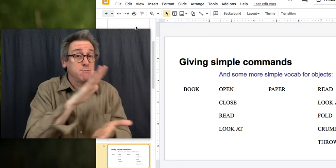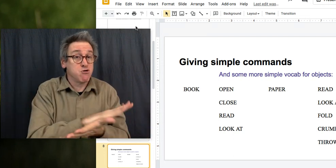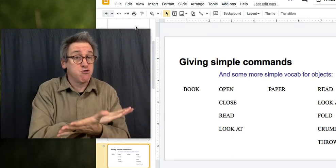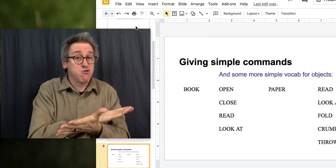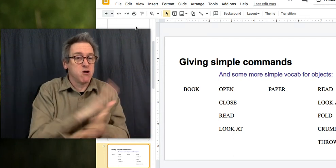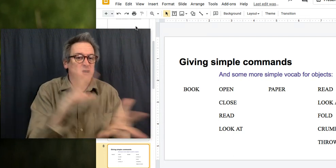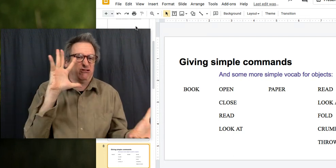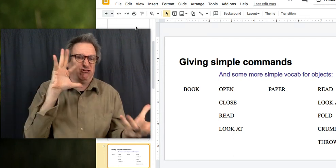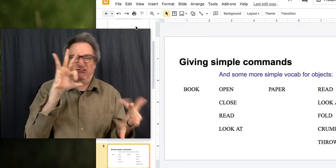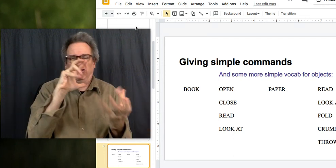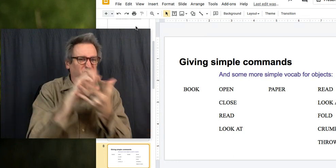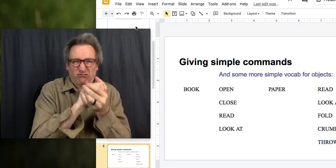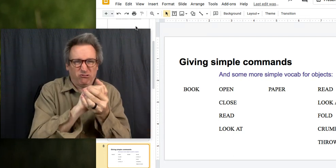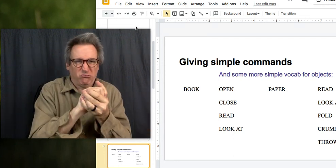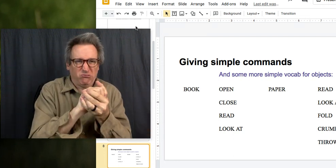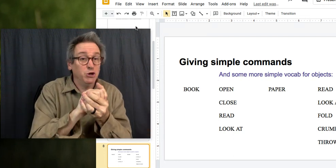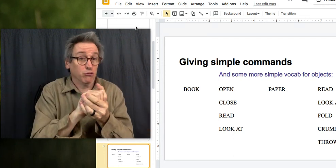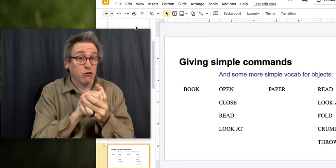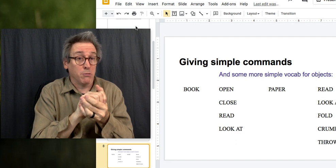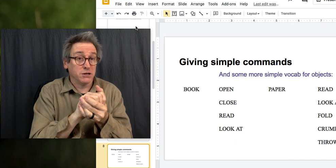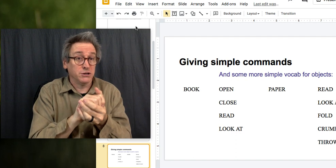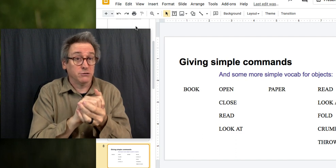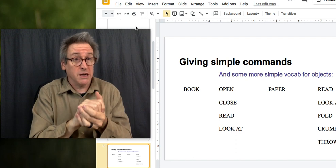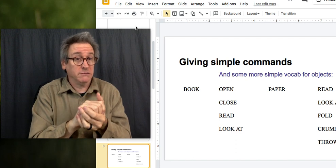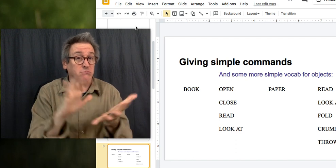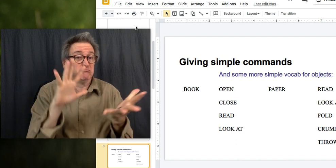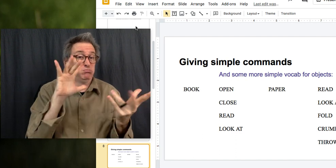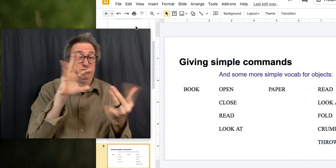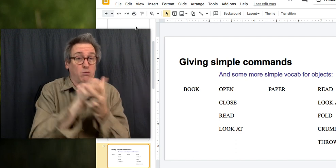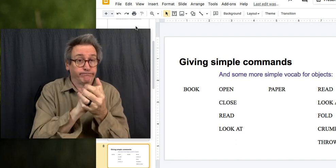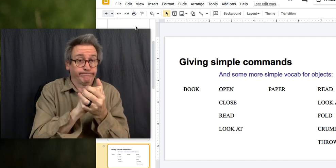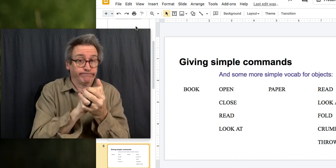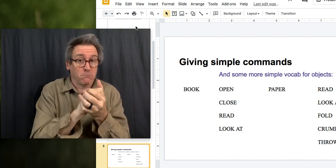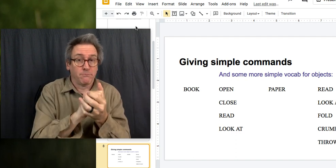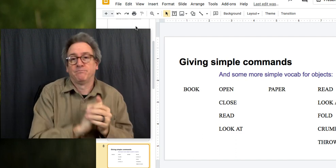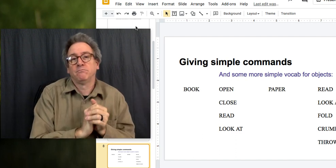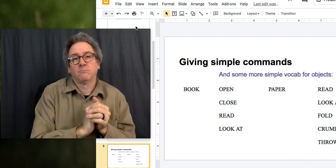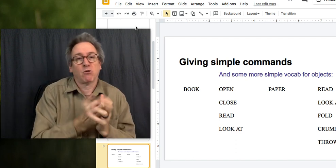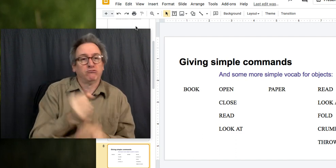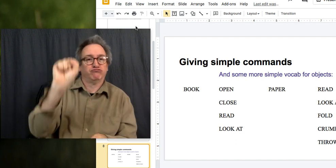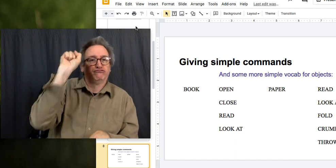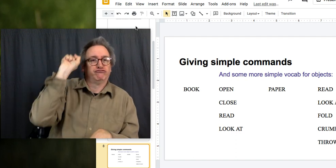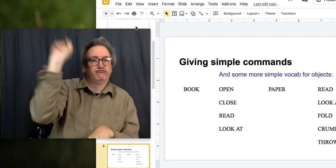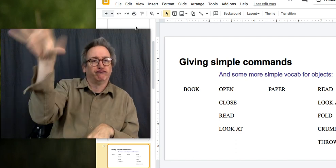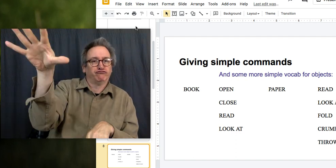You can crumble it too, right? So